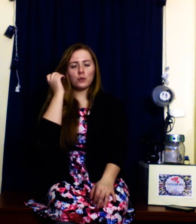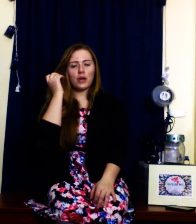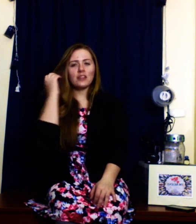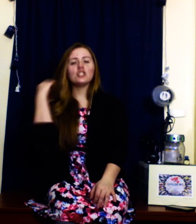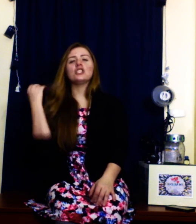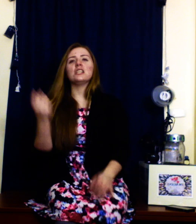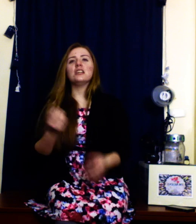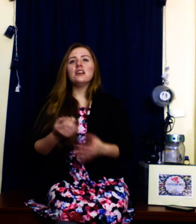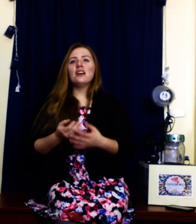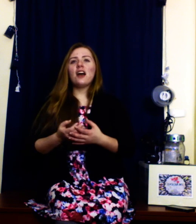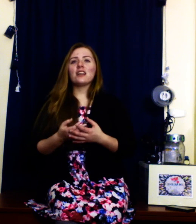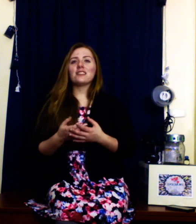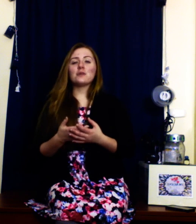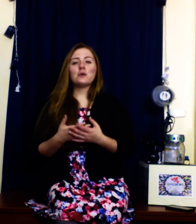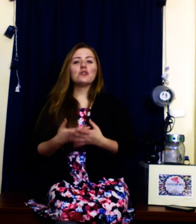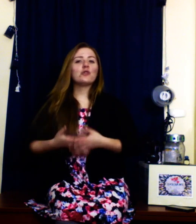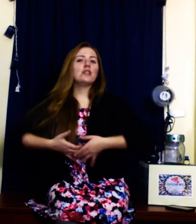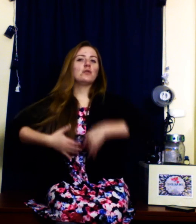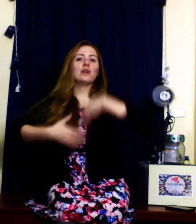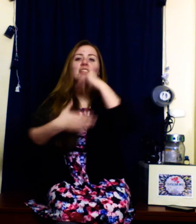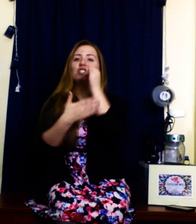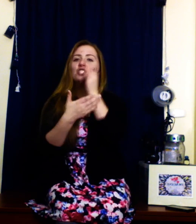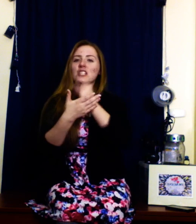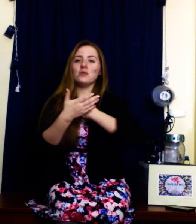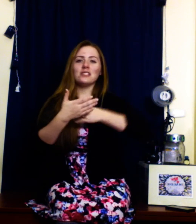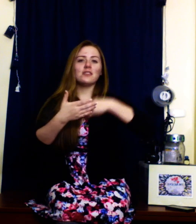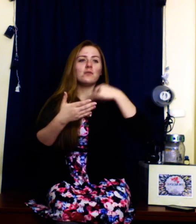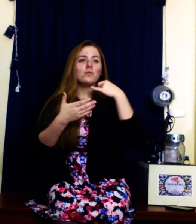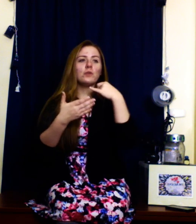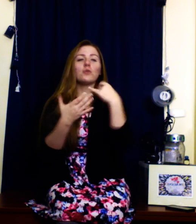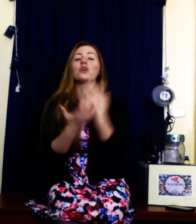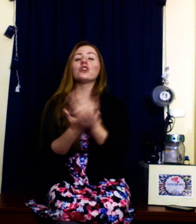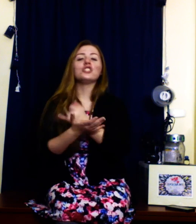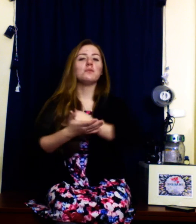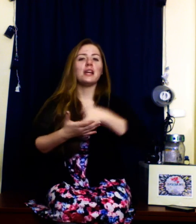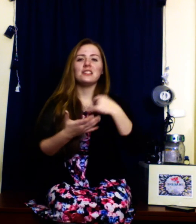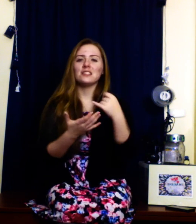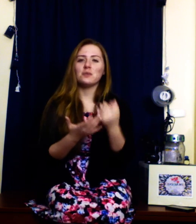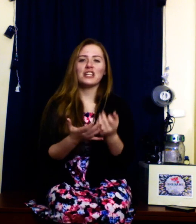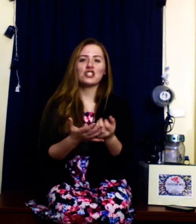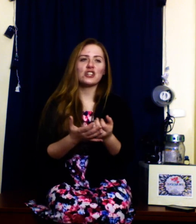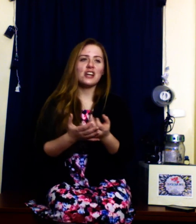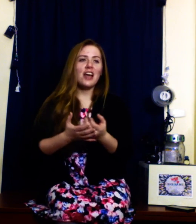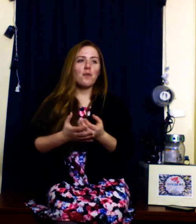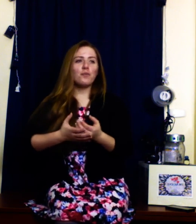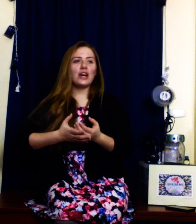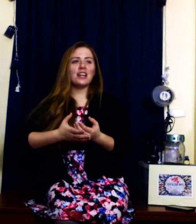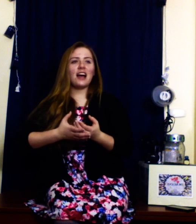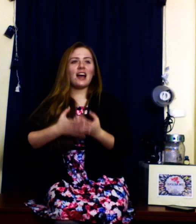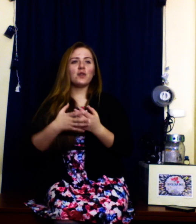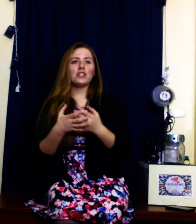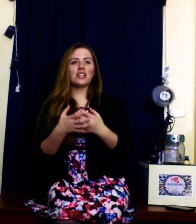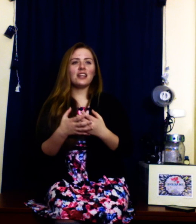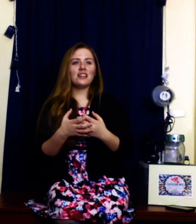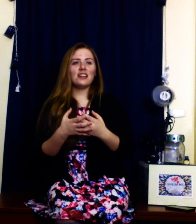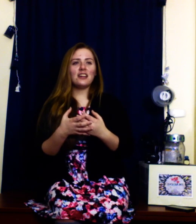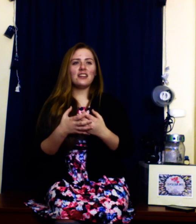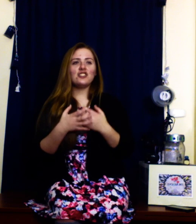that because I was so intrigued with the way that she was, with the words she paints this picture, but I don't think that she can